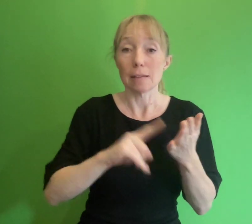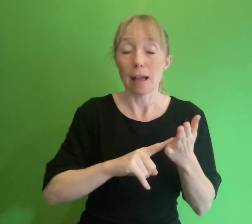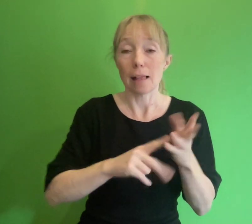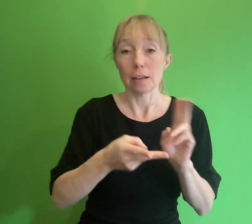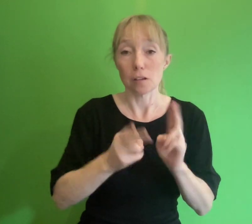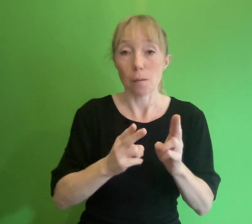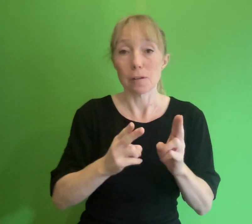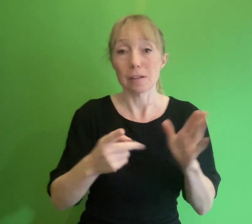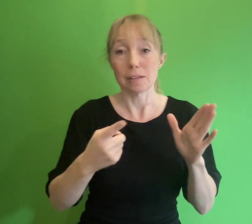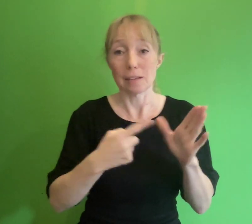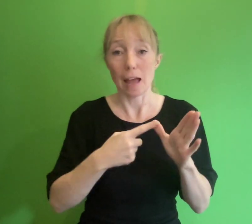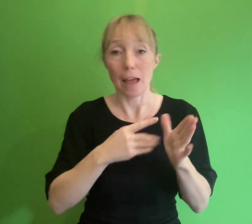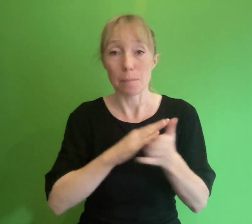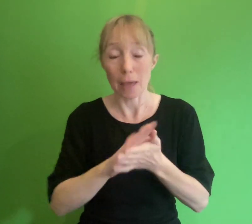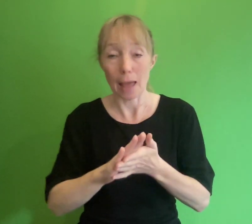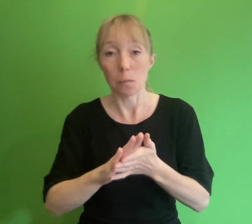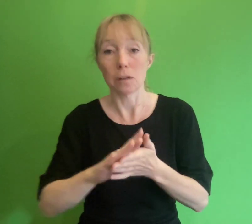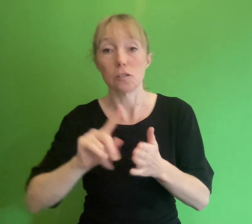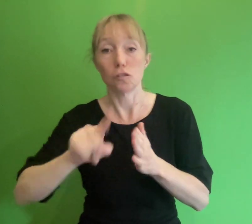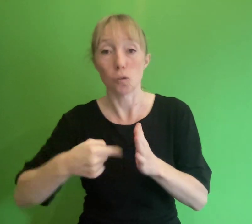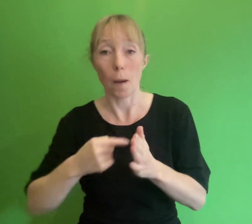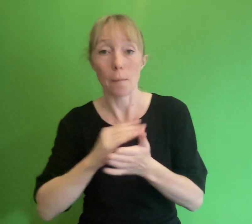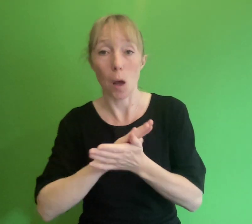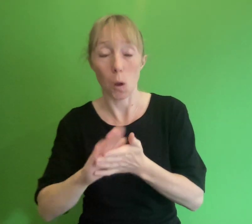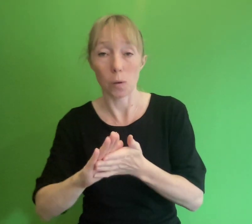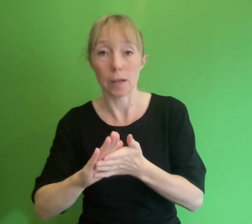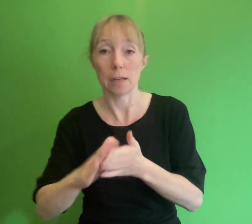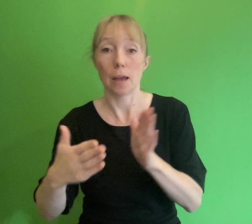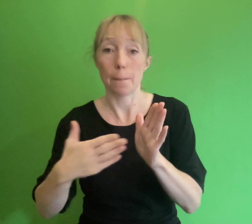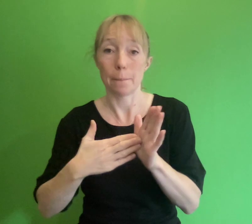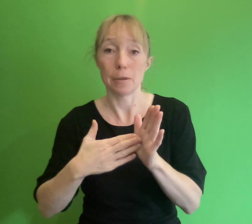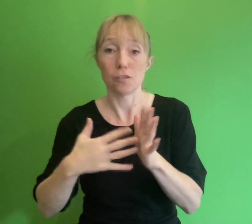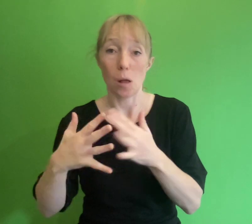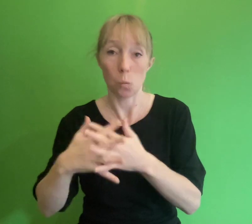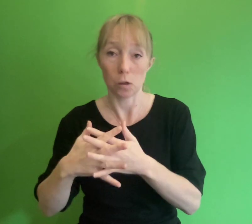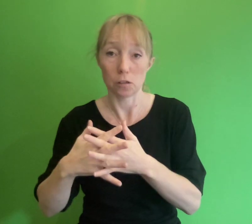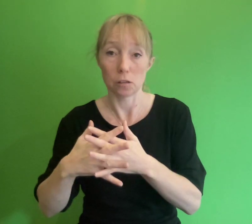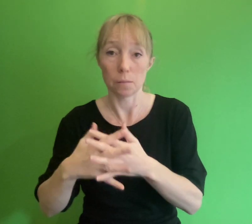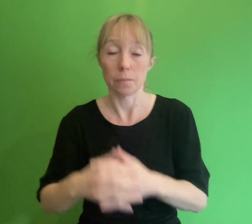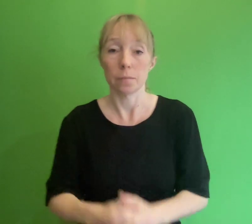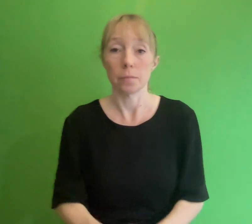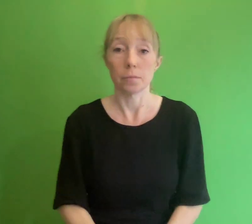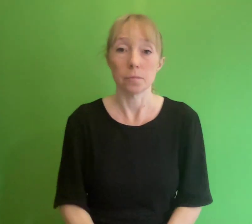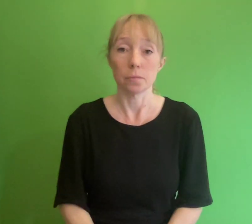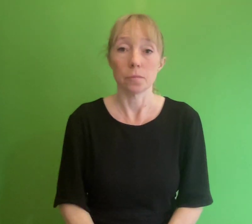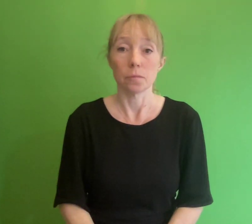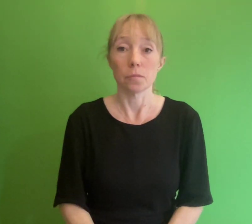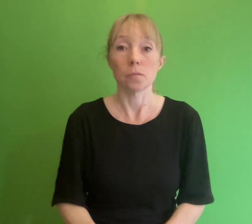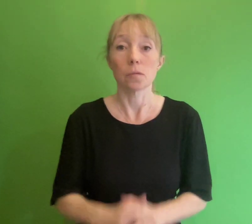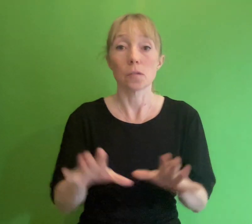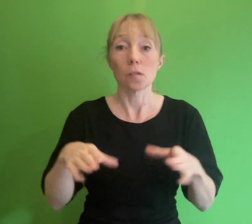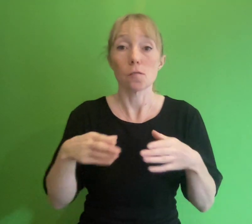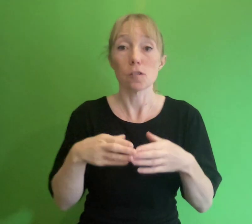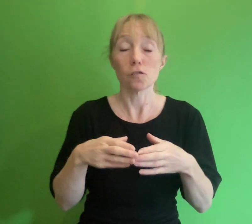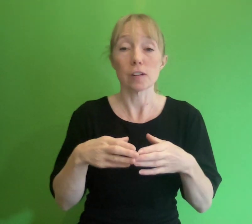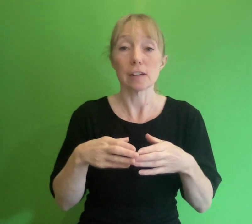Jemima Hoadley, and Michelle Woods. The retreats and external focus